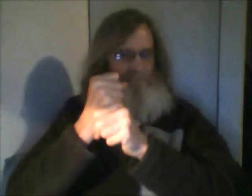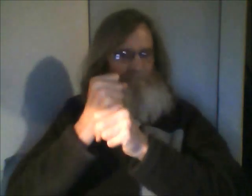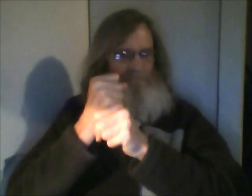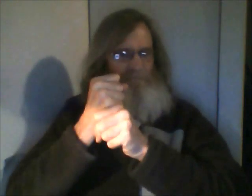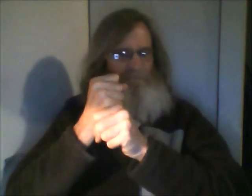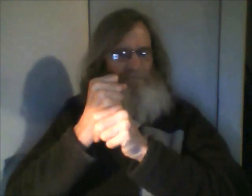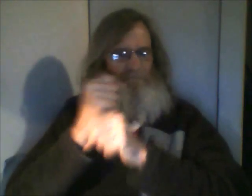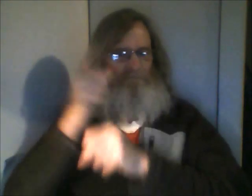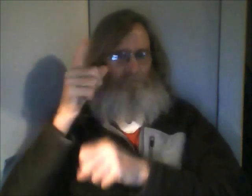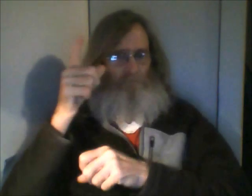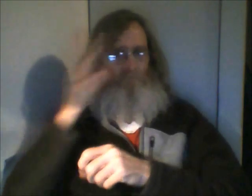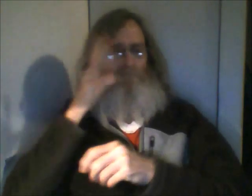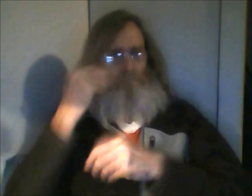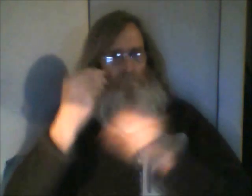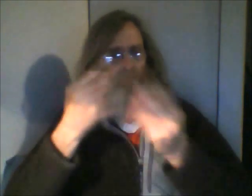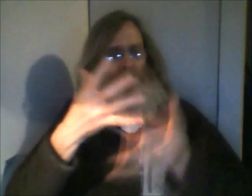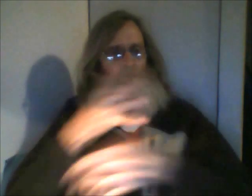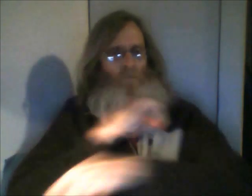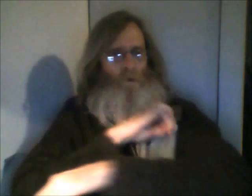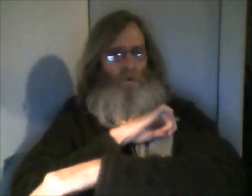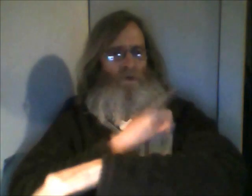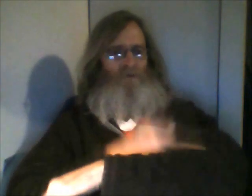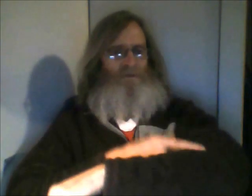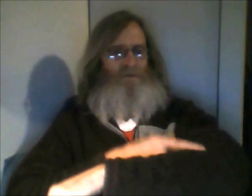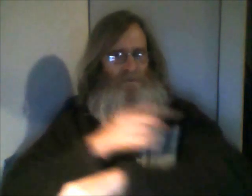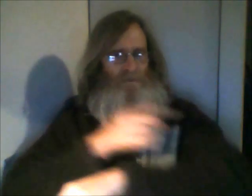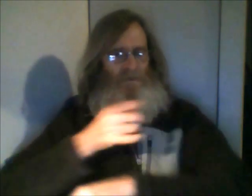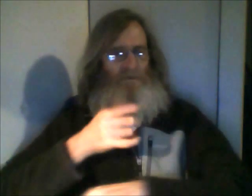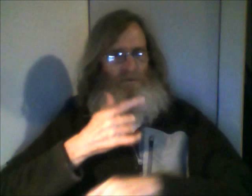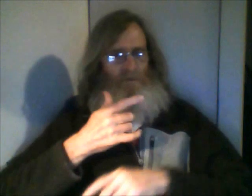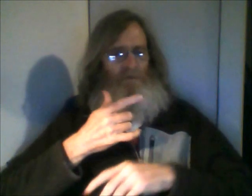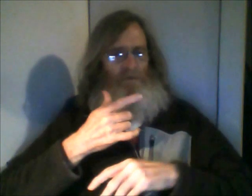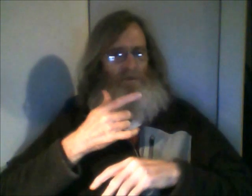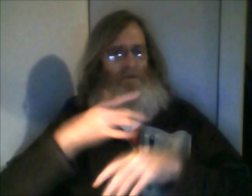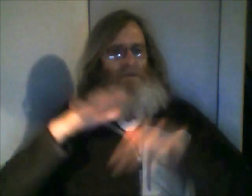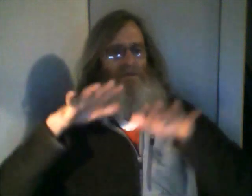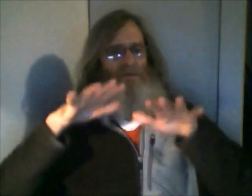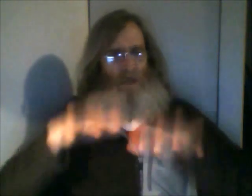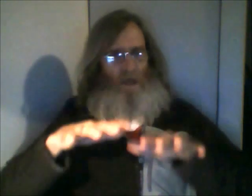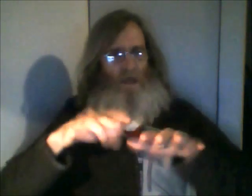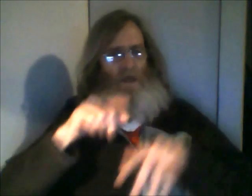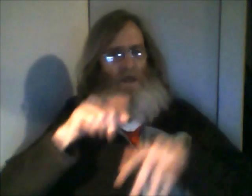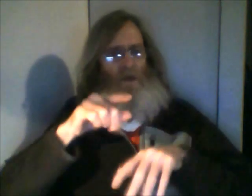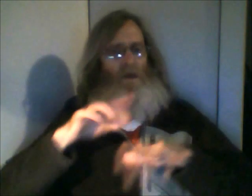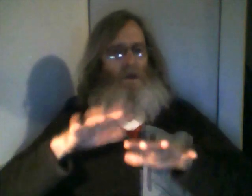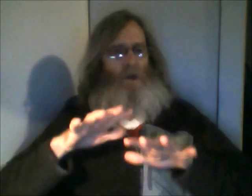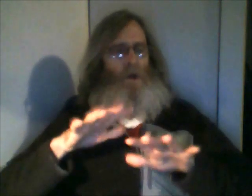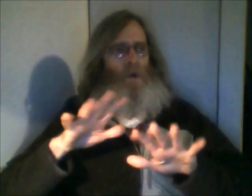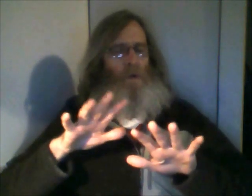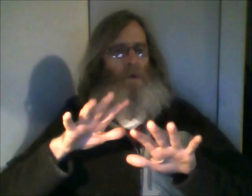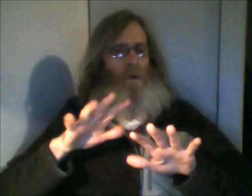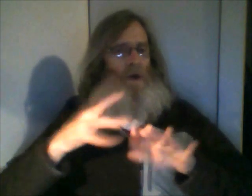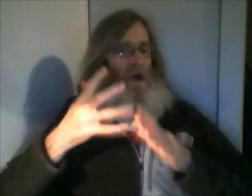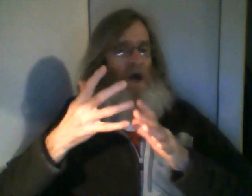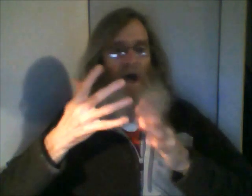There's lots of technical challenges. What are the complications? The sky's the limit, really. And drop the imagination.